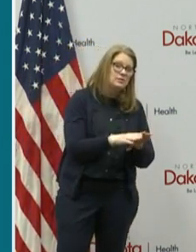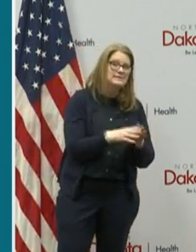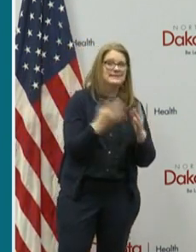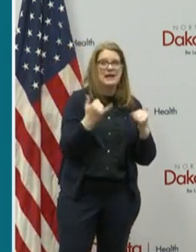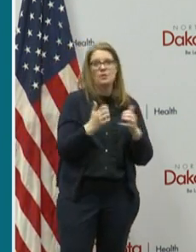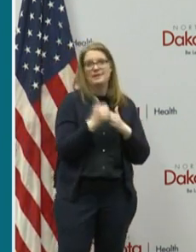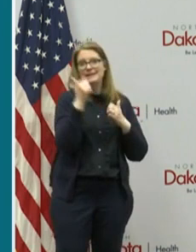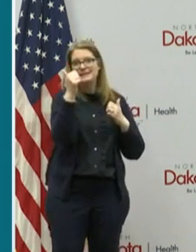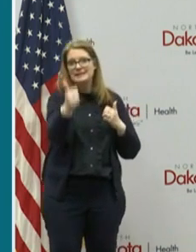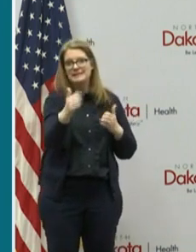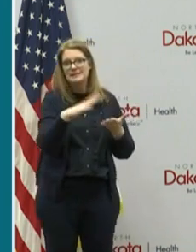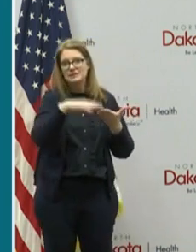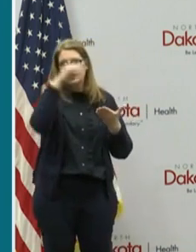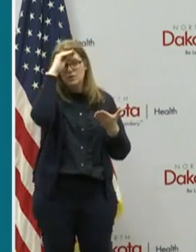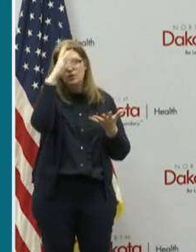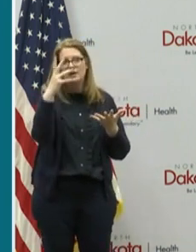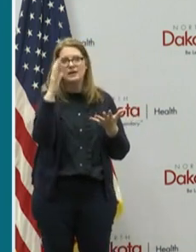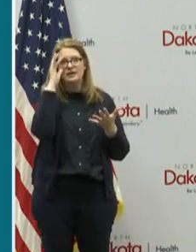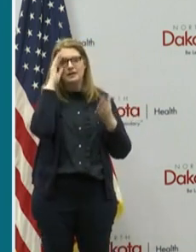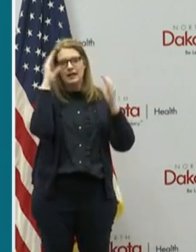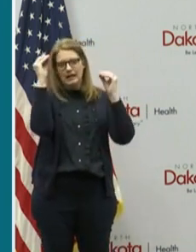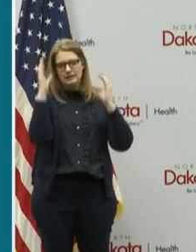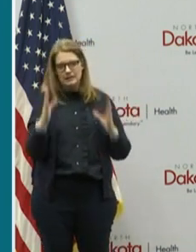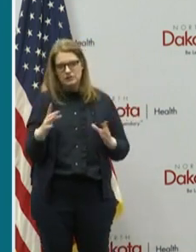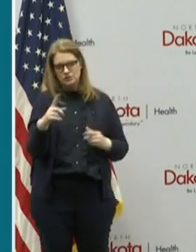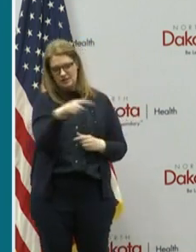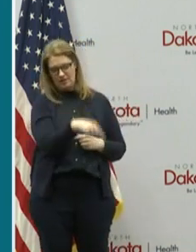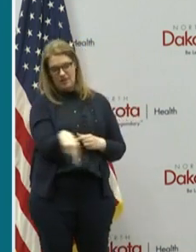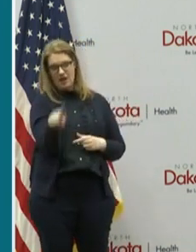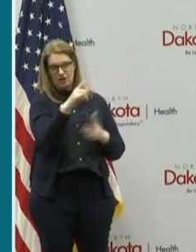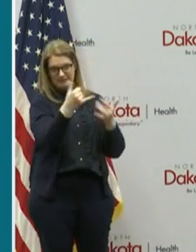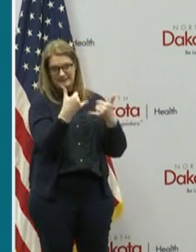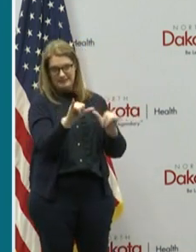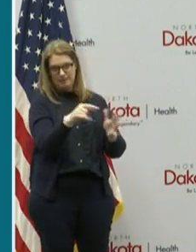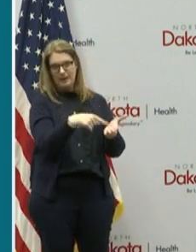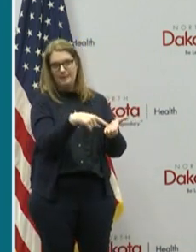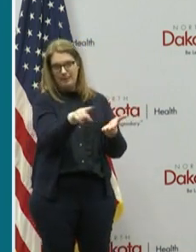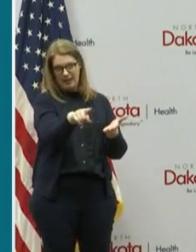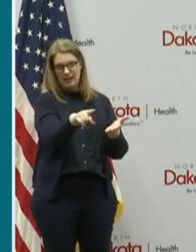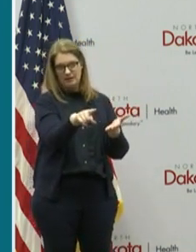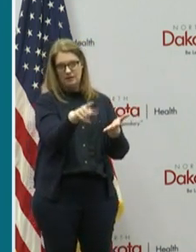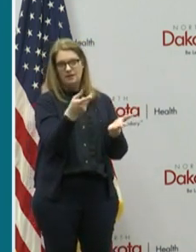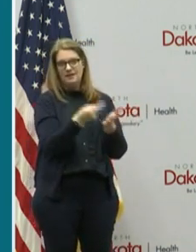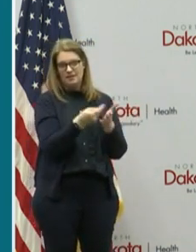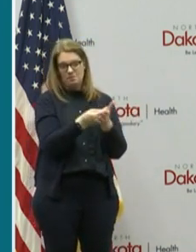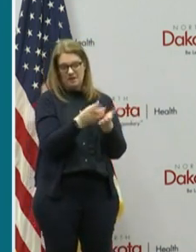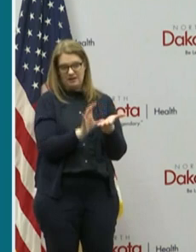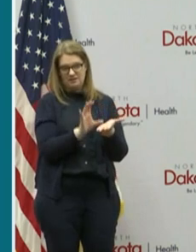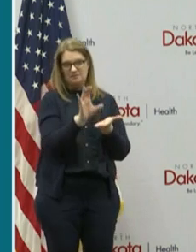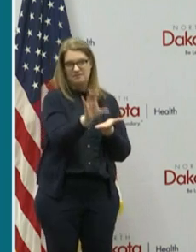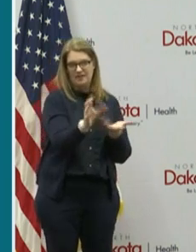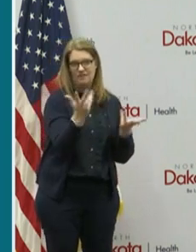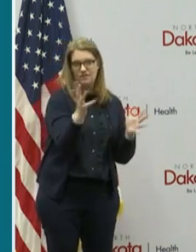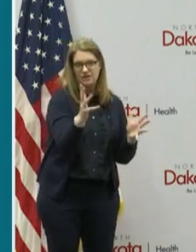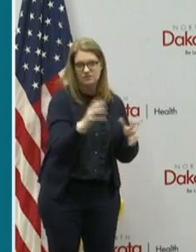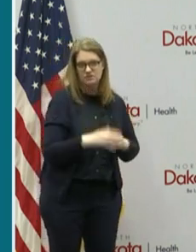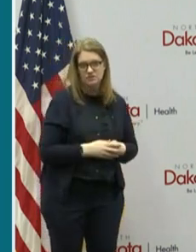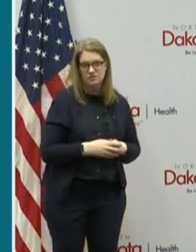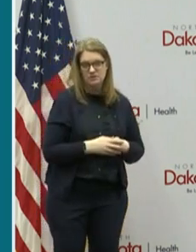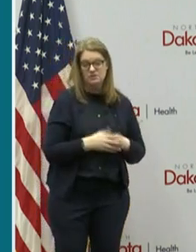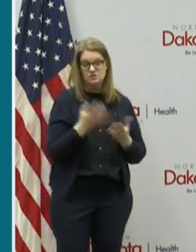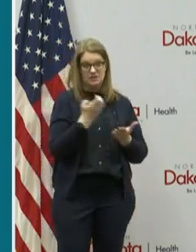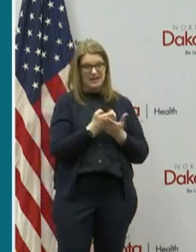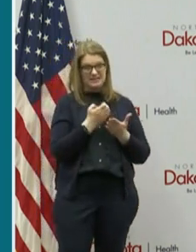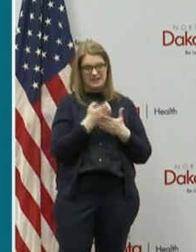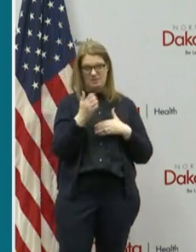teachers and administrators are all still being paid, and the funding is in place, and so there is almost no economic